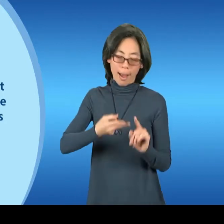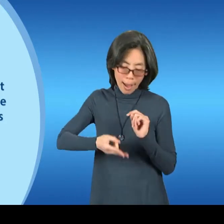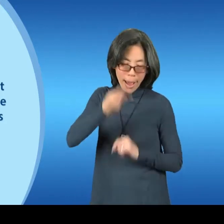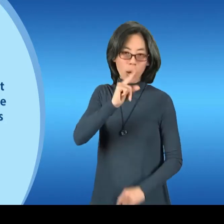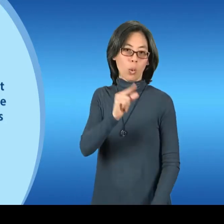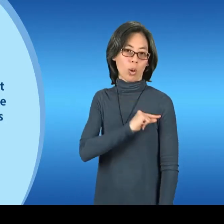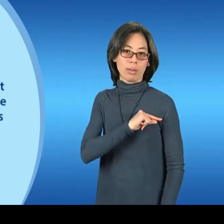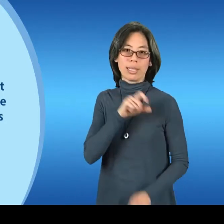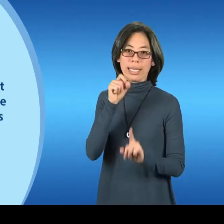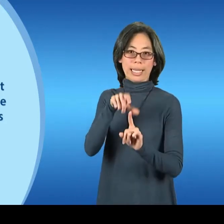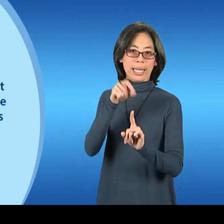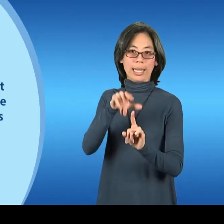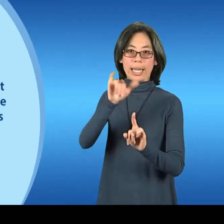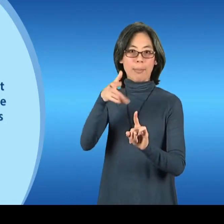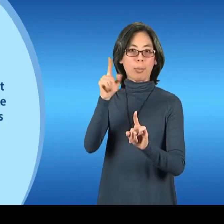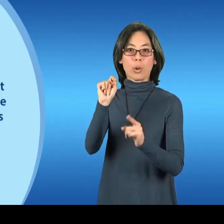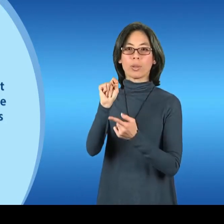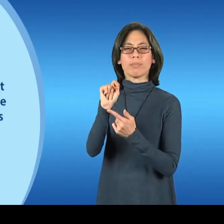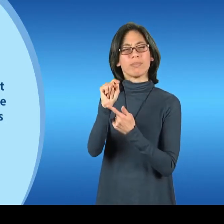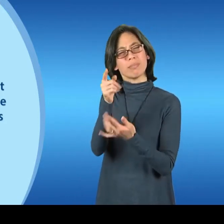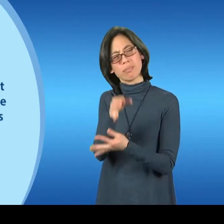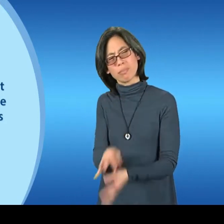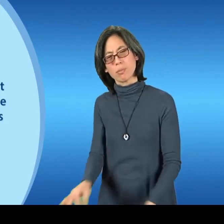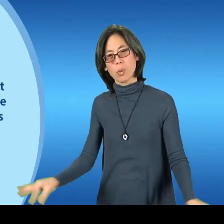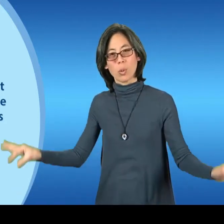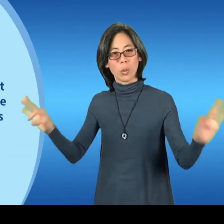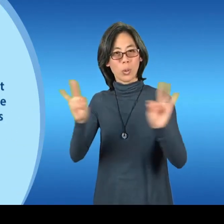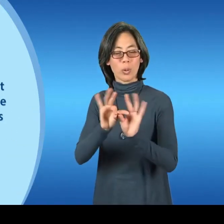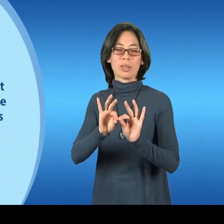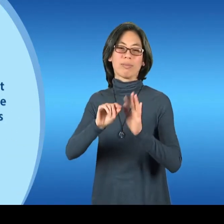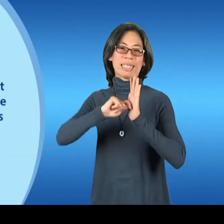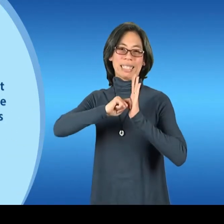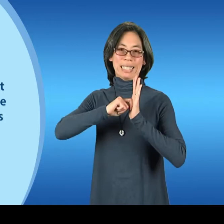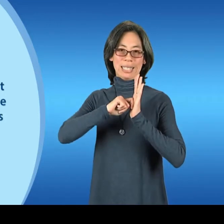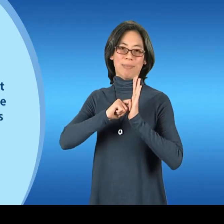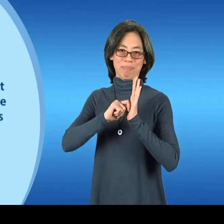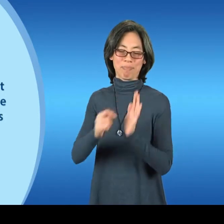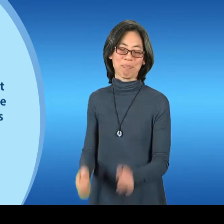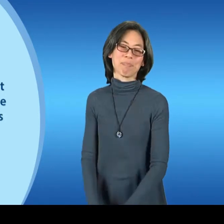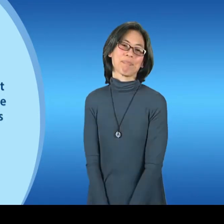With high-quality input. Its importance simply can't be overstated.